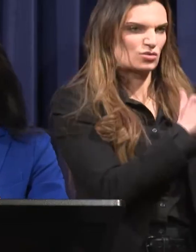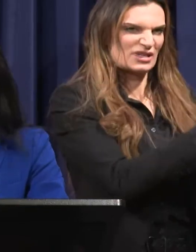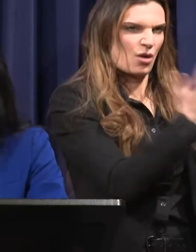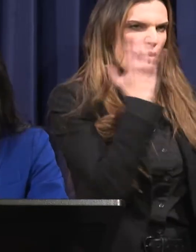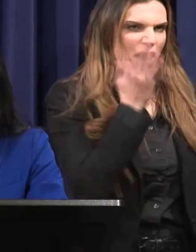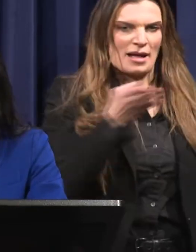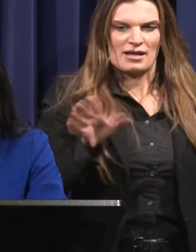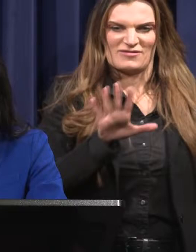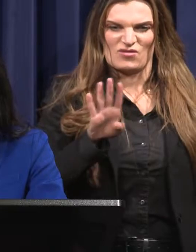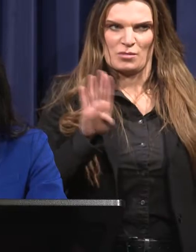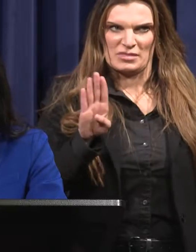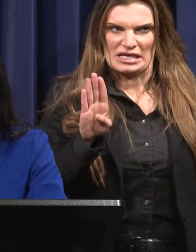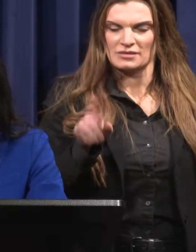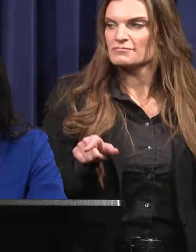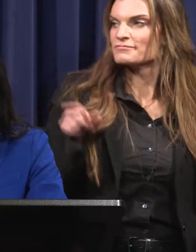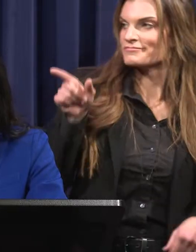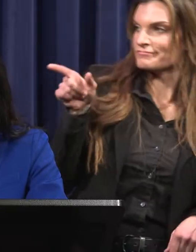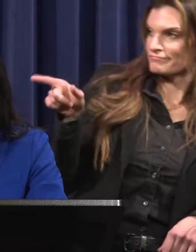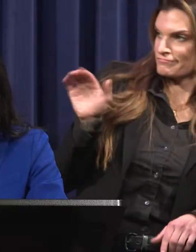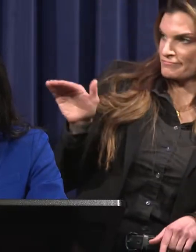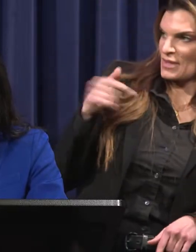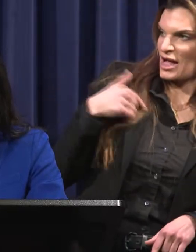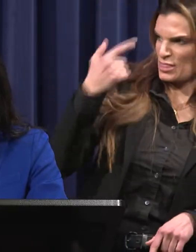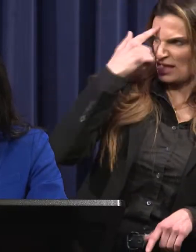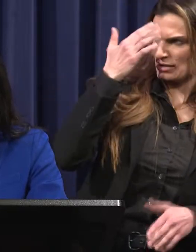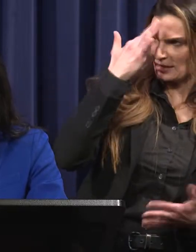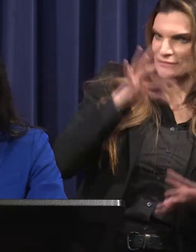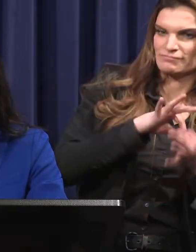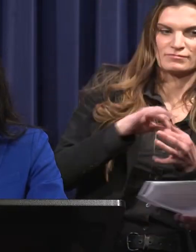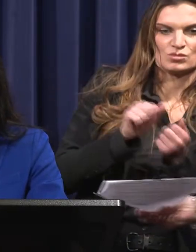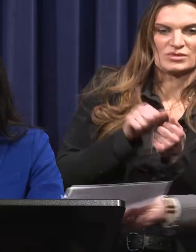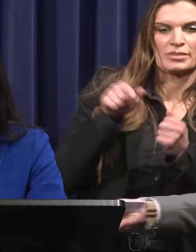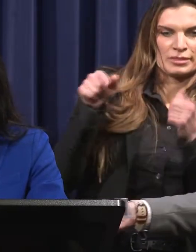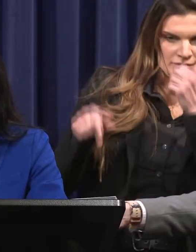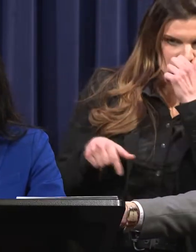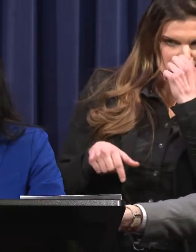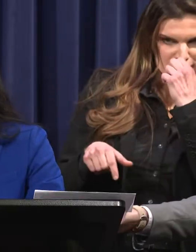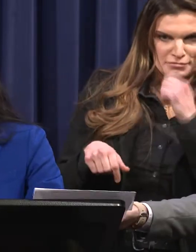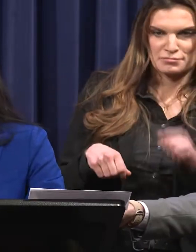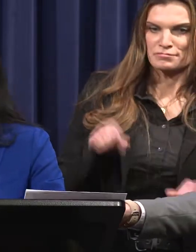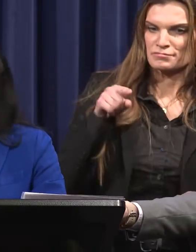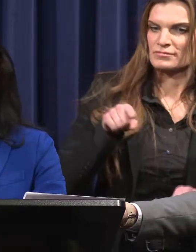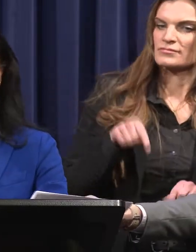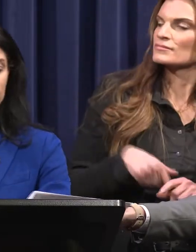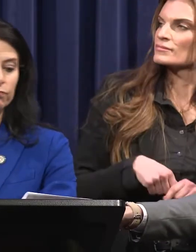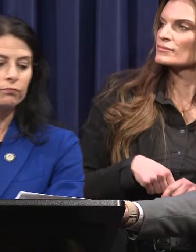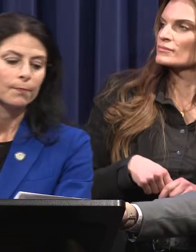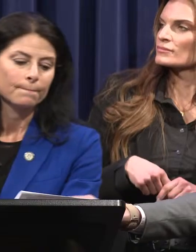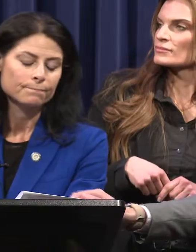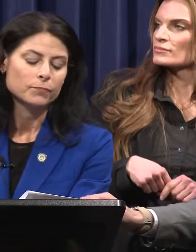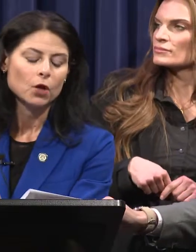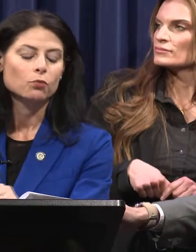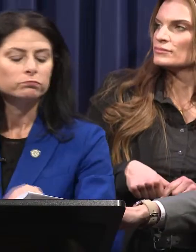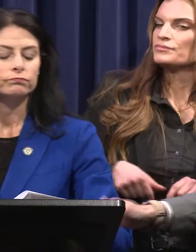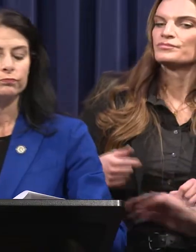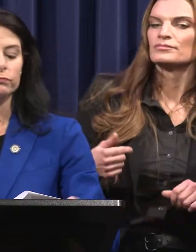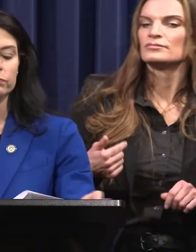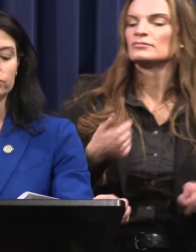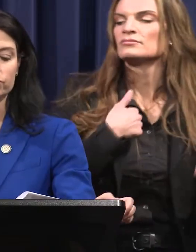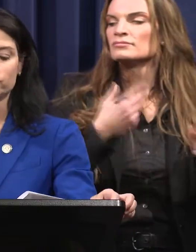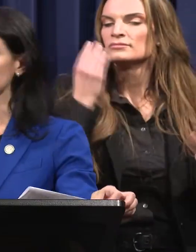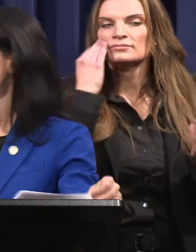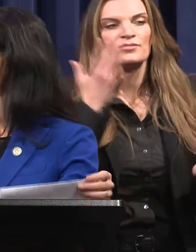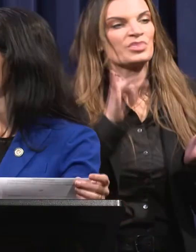these accounts were held in East Lansing that we're dealing with, right? Is that correct, Gage? Yeah, I would just say that